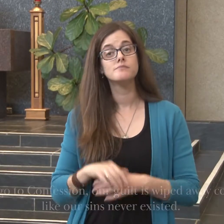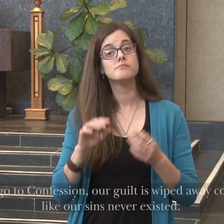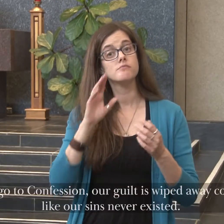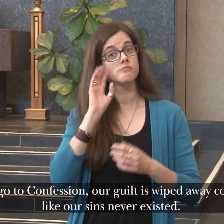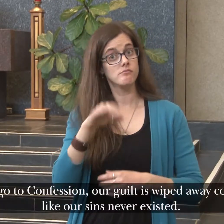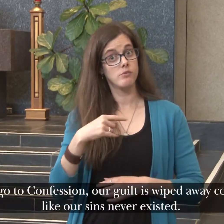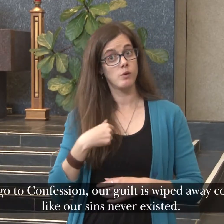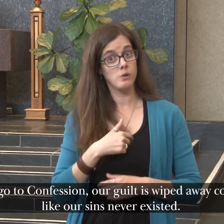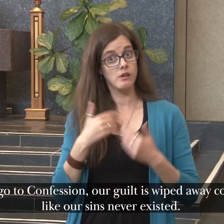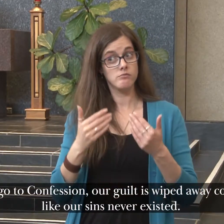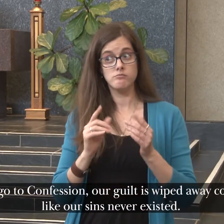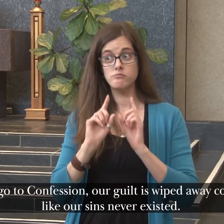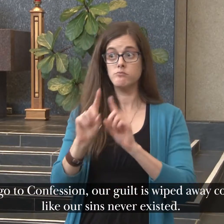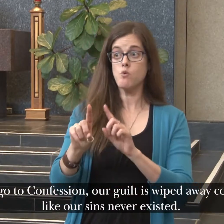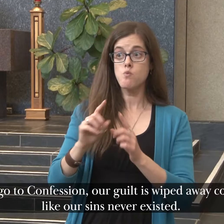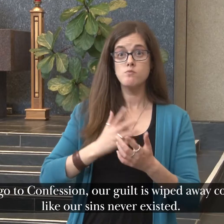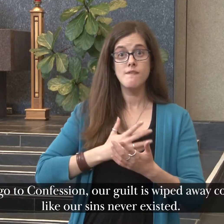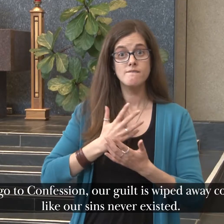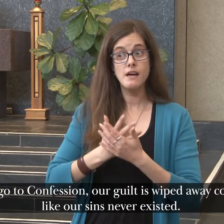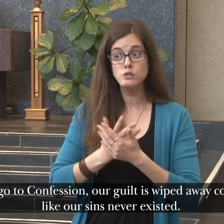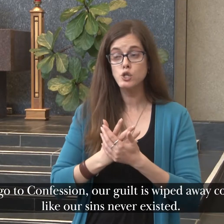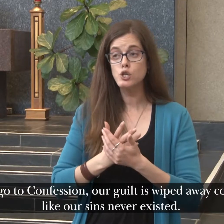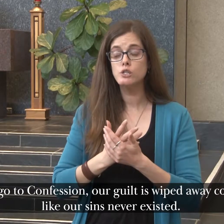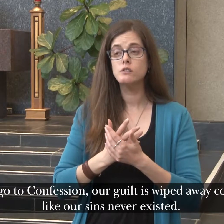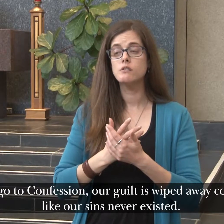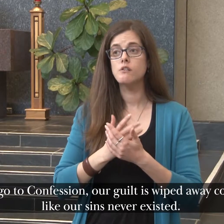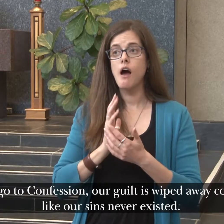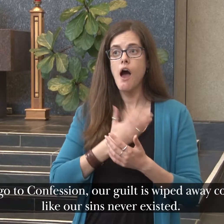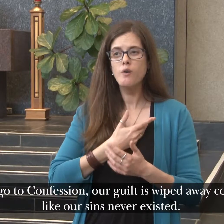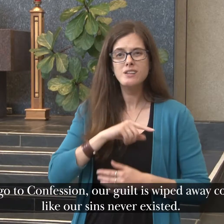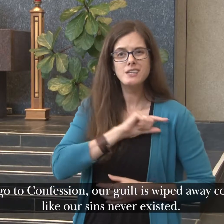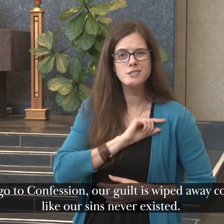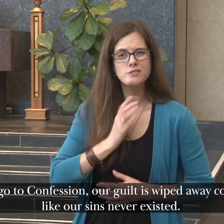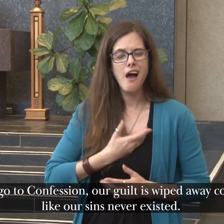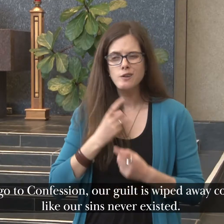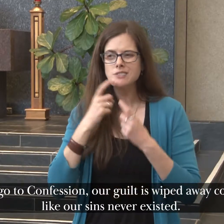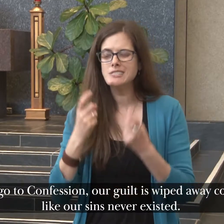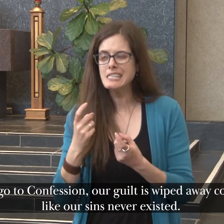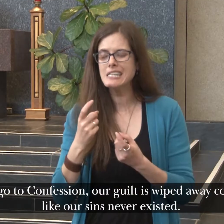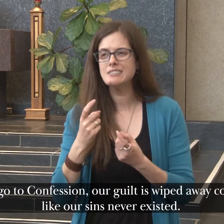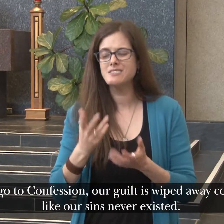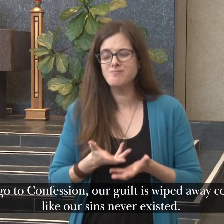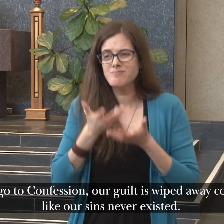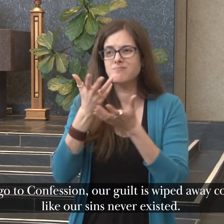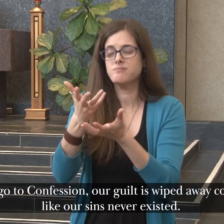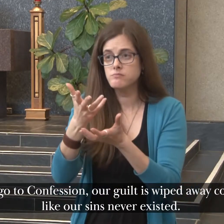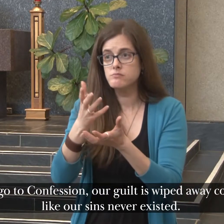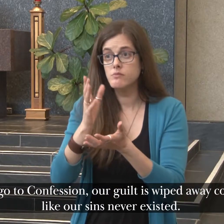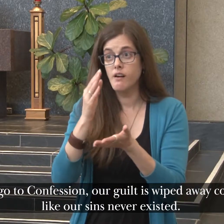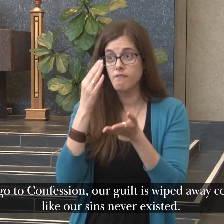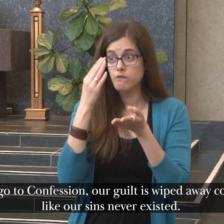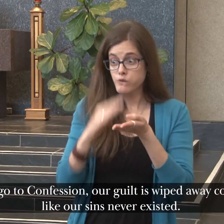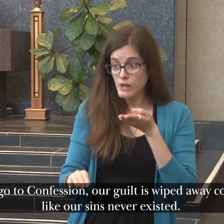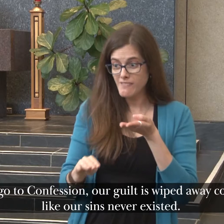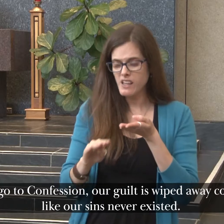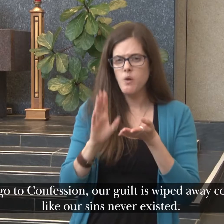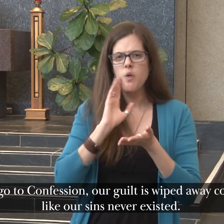When we go to confession, our guilt is wiped away completely like our sins never existed.